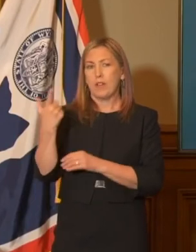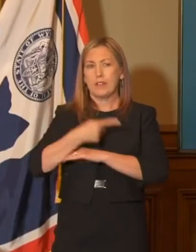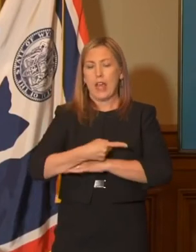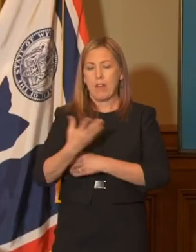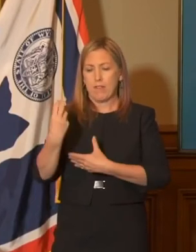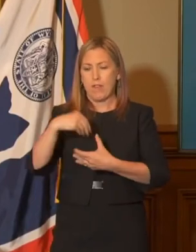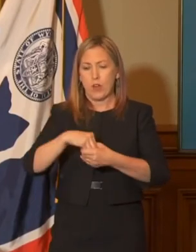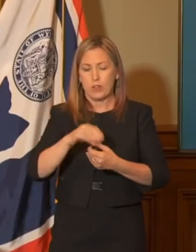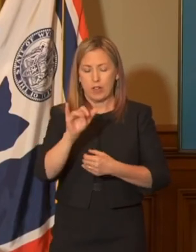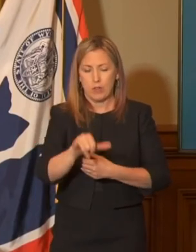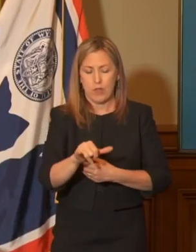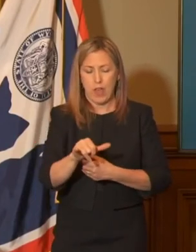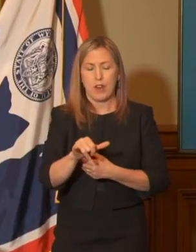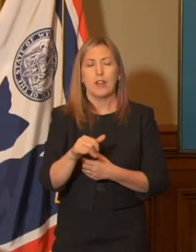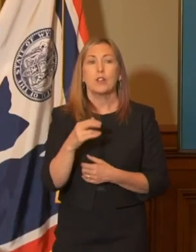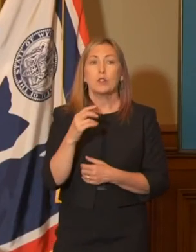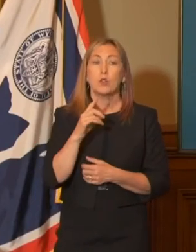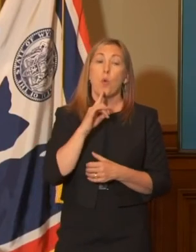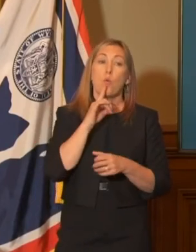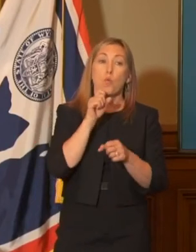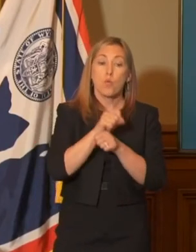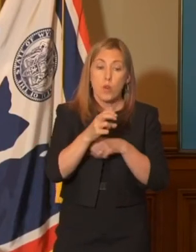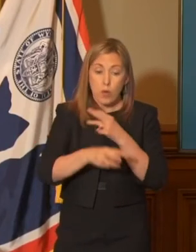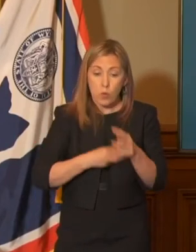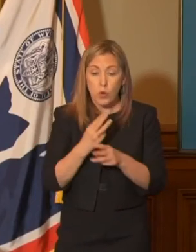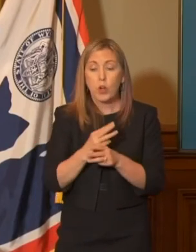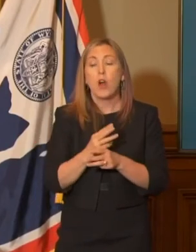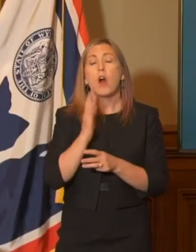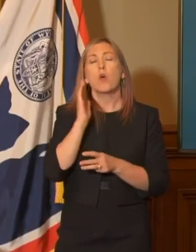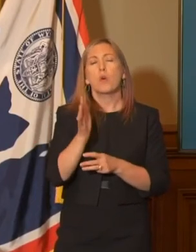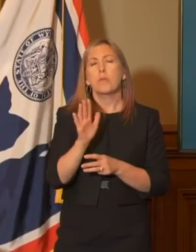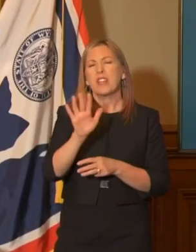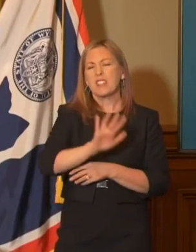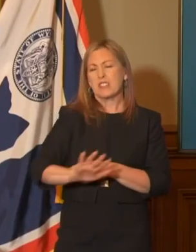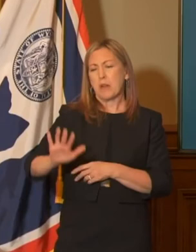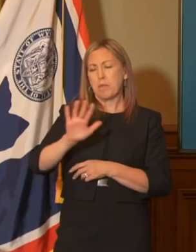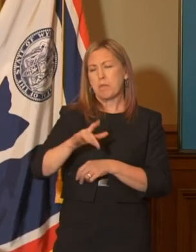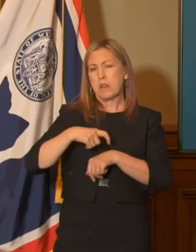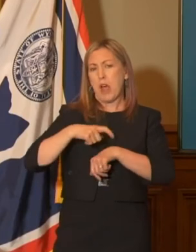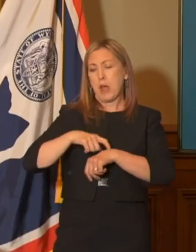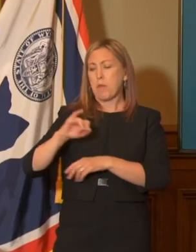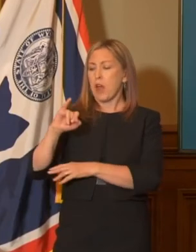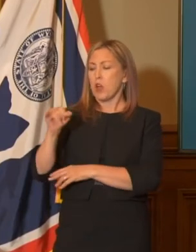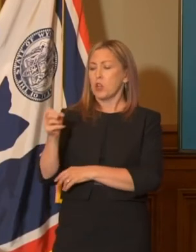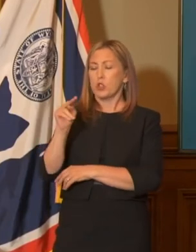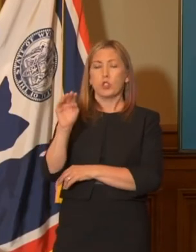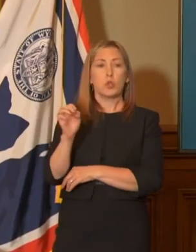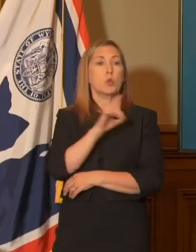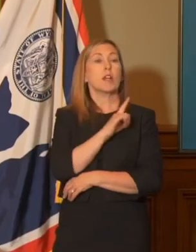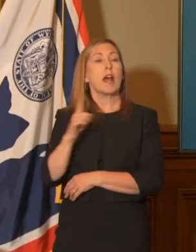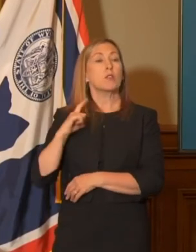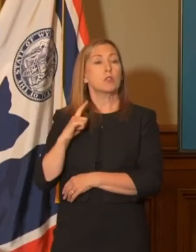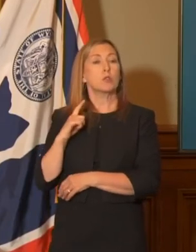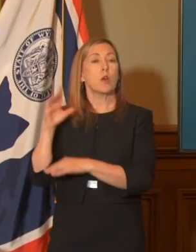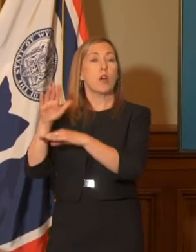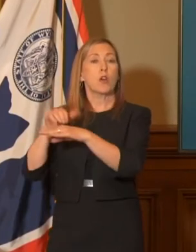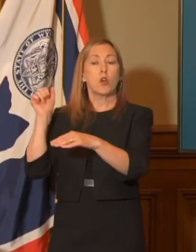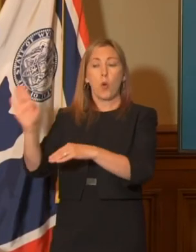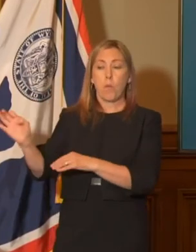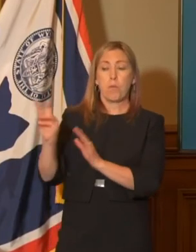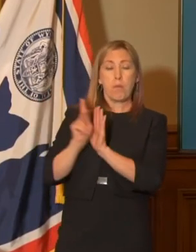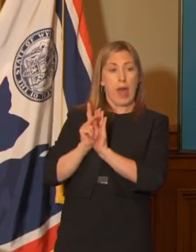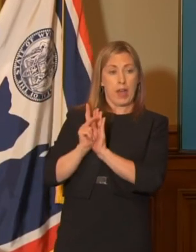So realistically, it will be sometime in June when the legislature would be able to call themselves back in